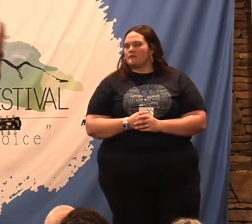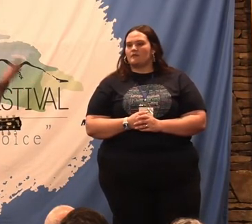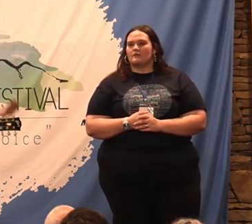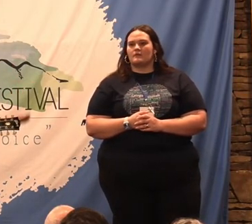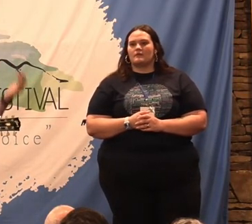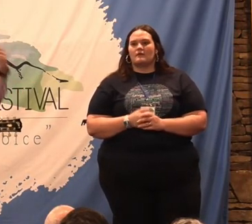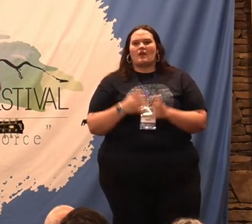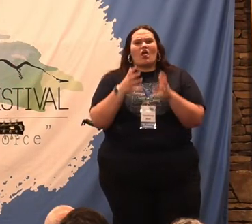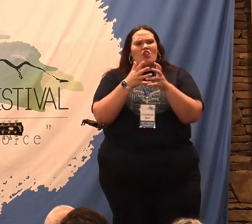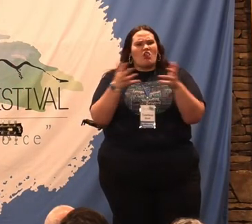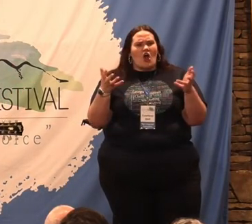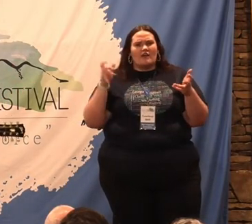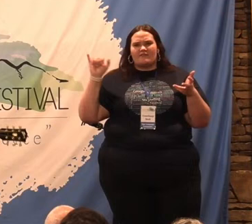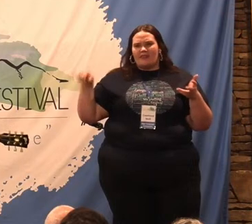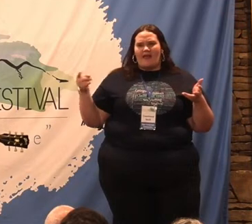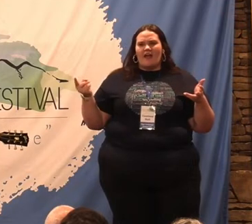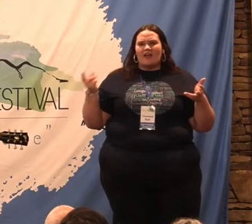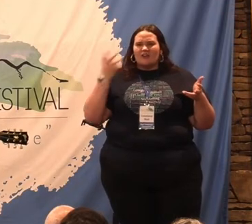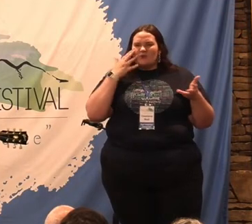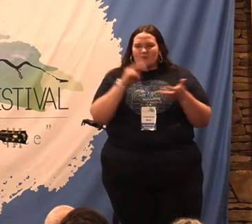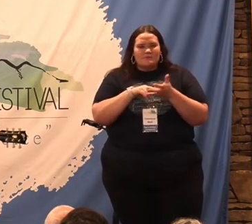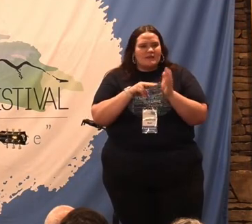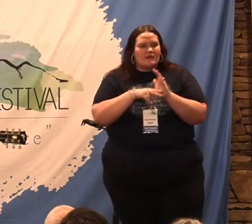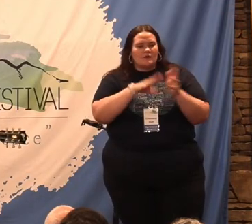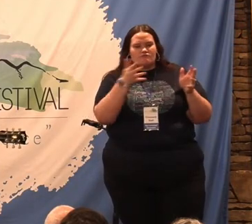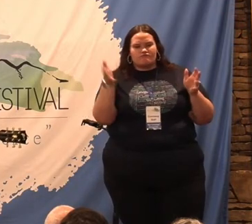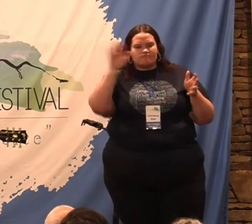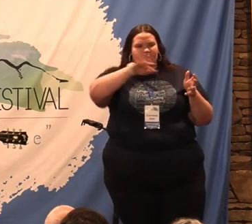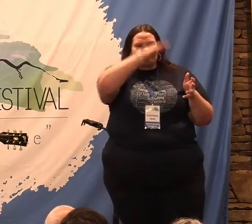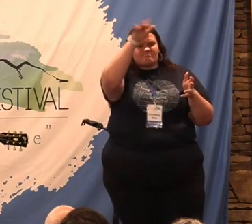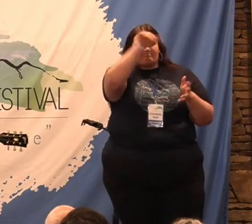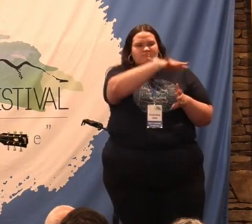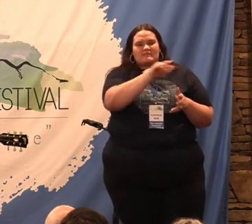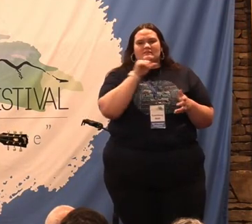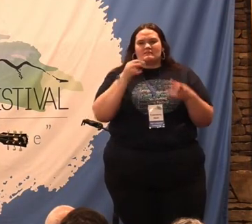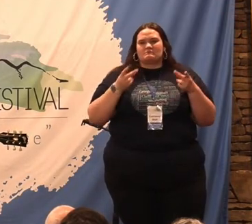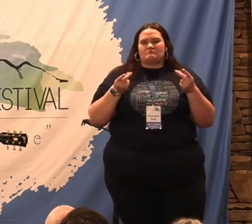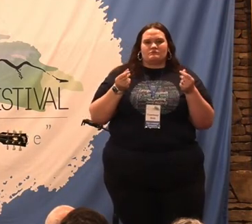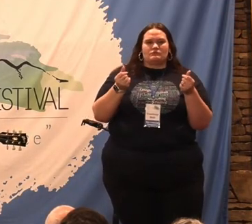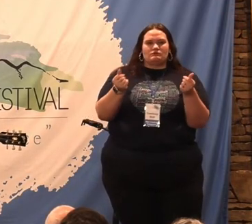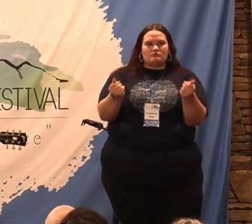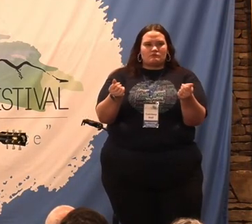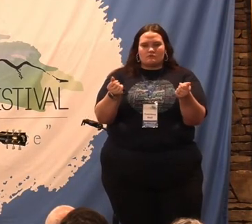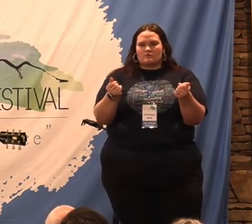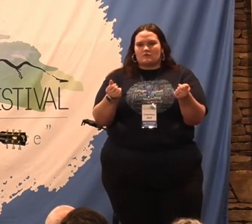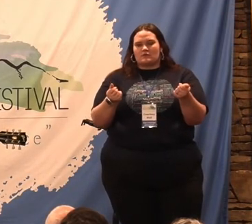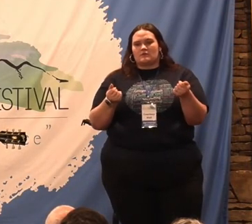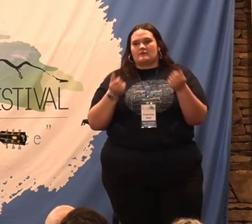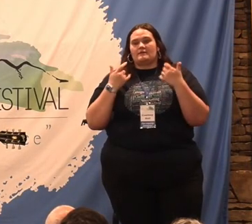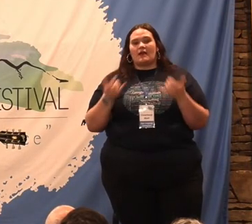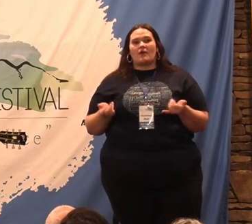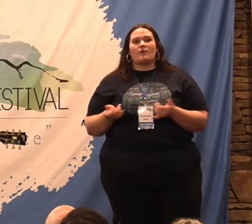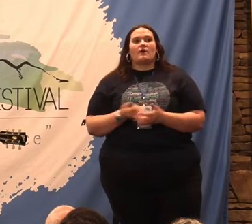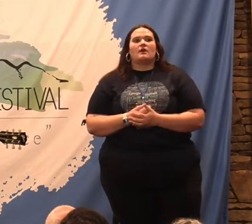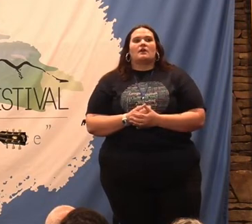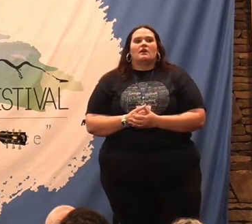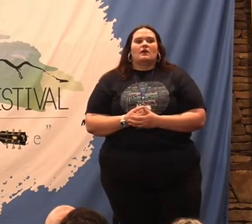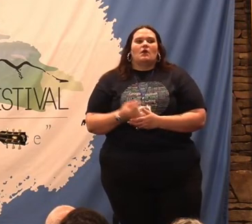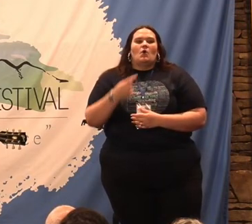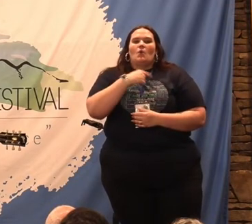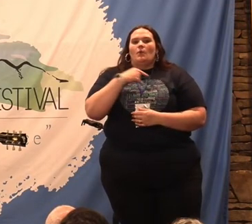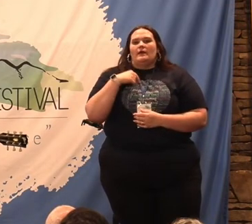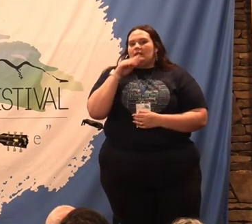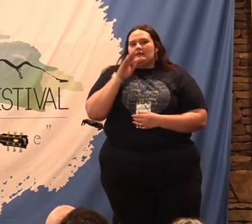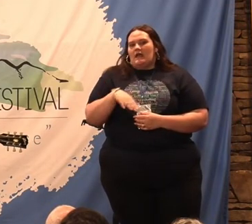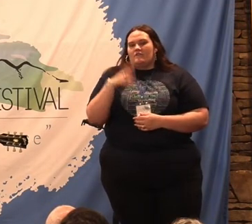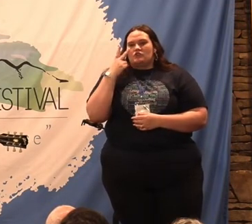there's a whole lot of that going on. You know what I mean? It's real lumpy up there. There's all kinds of... Now, we never saw my